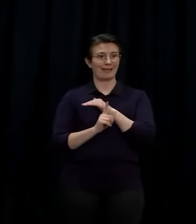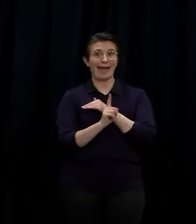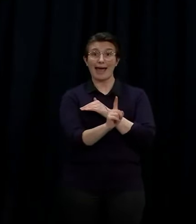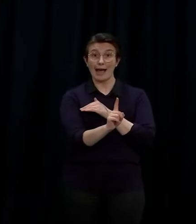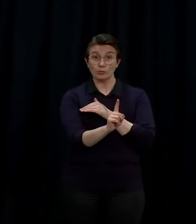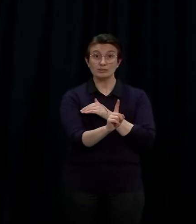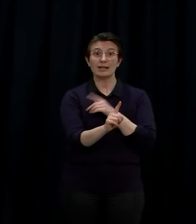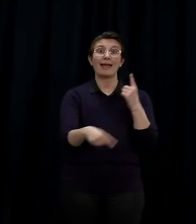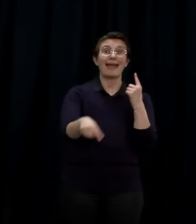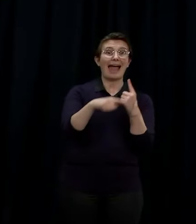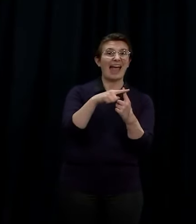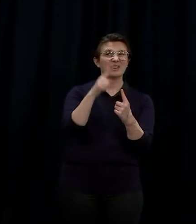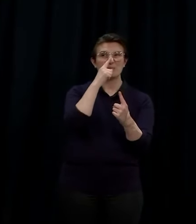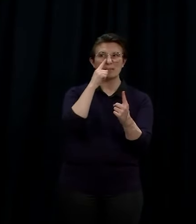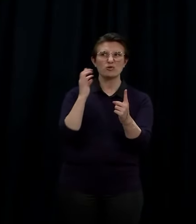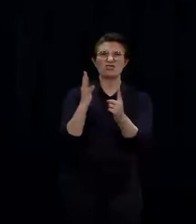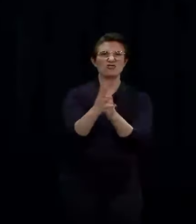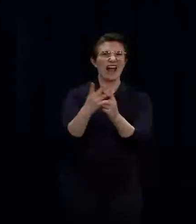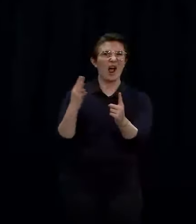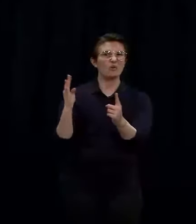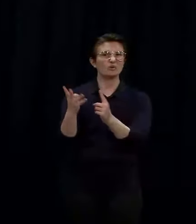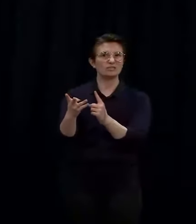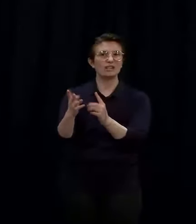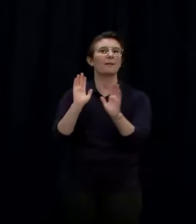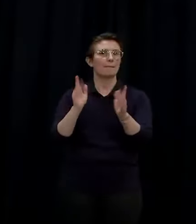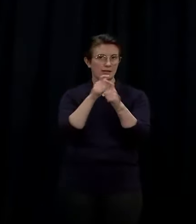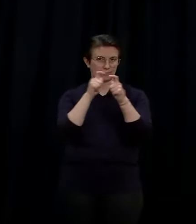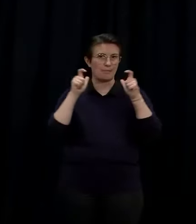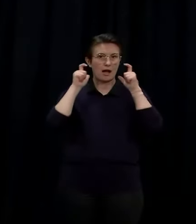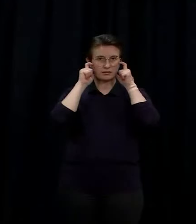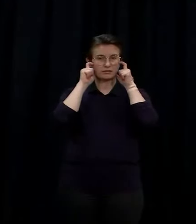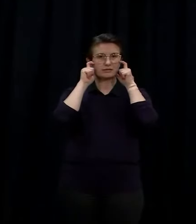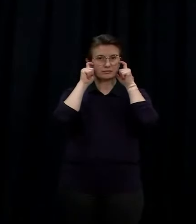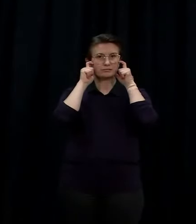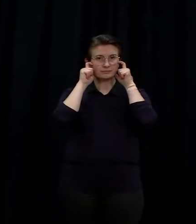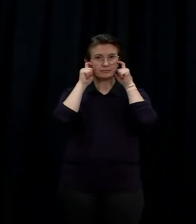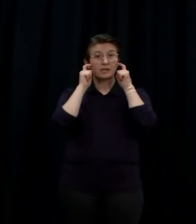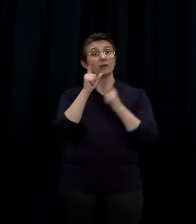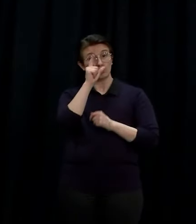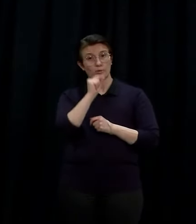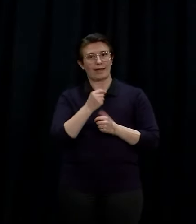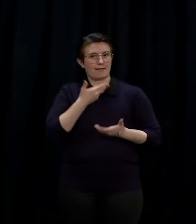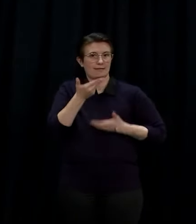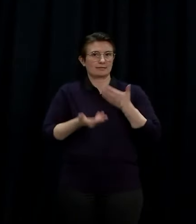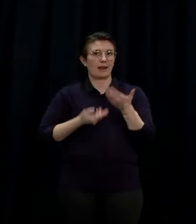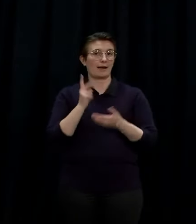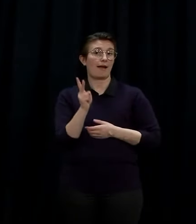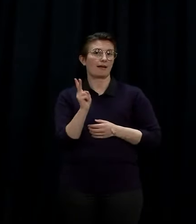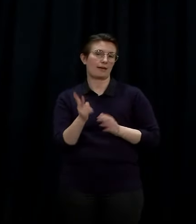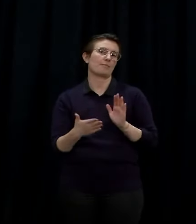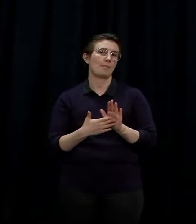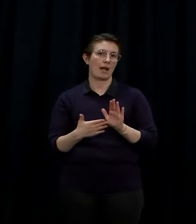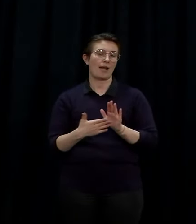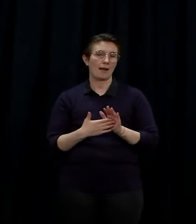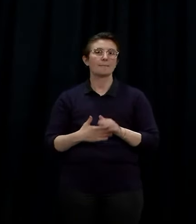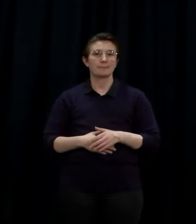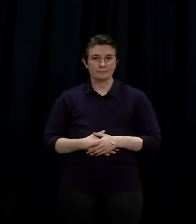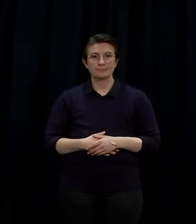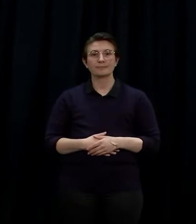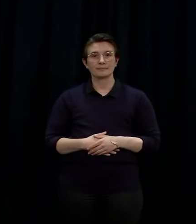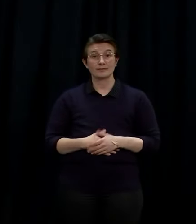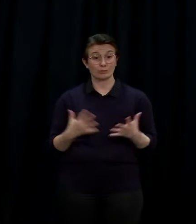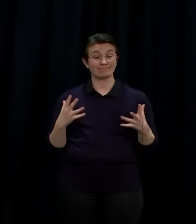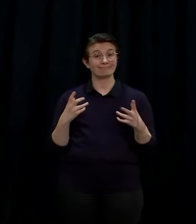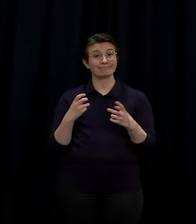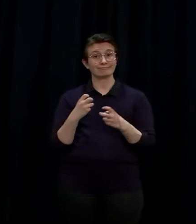to keep your distance from others. But as I say, there'll be time to go over these settings again on Monday. I want to finish by